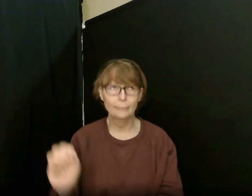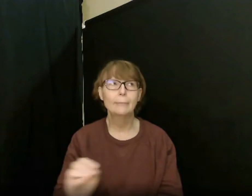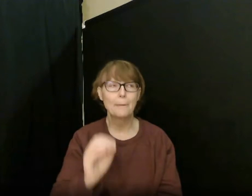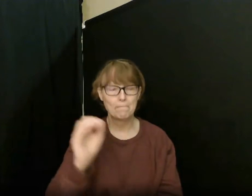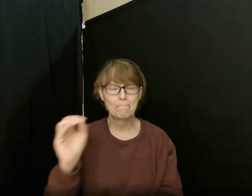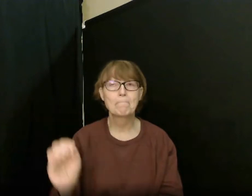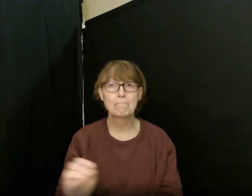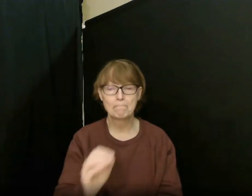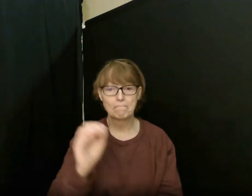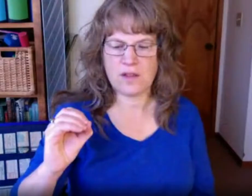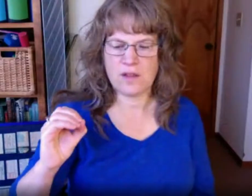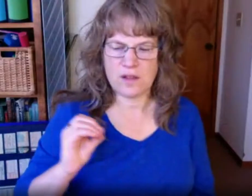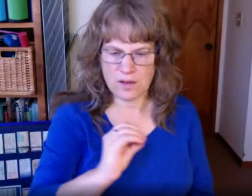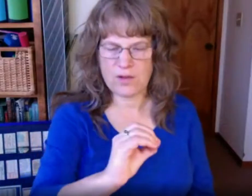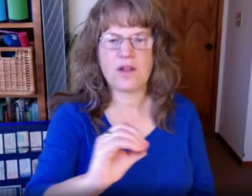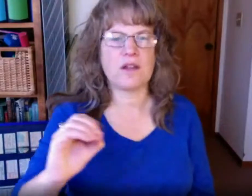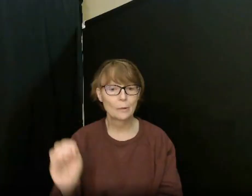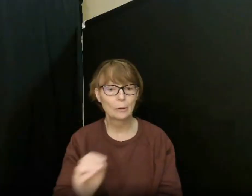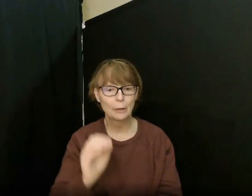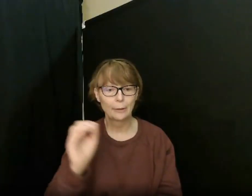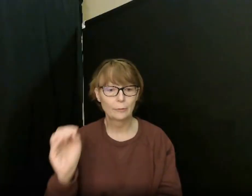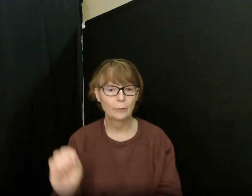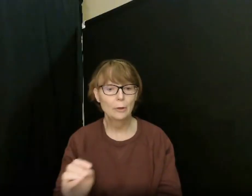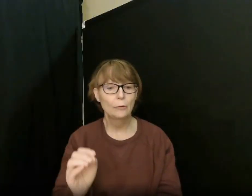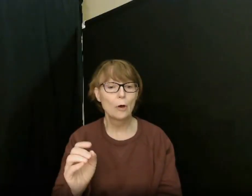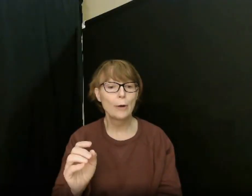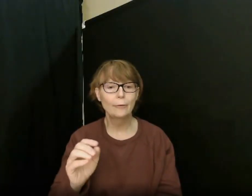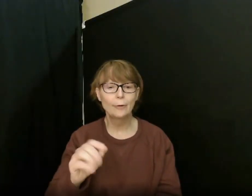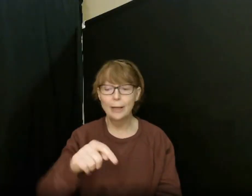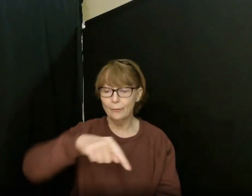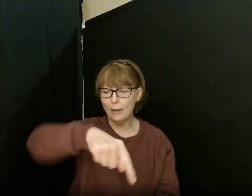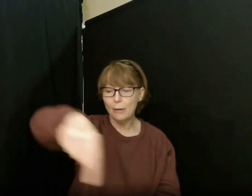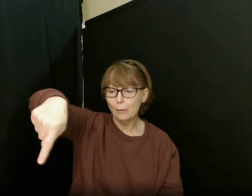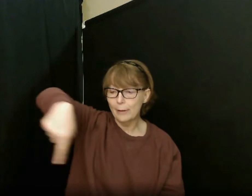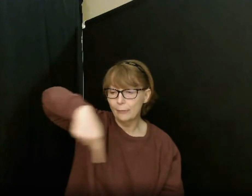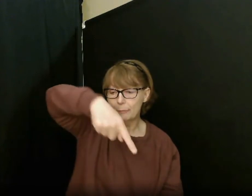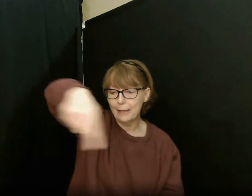Yep. Clockwise. Mm-hmm. Okay. Clockwise. Okay. So it's not clockwise